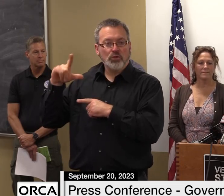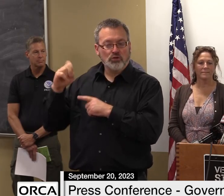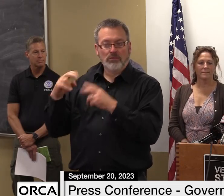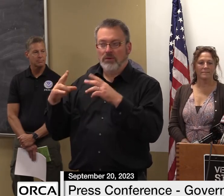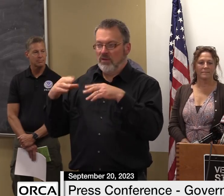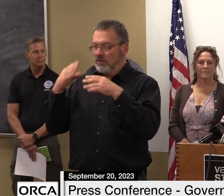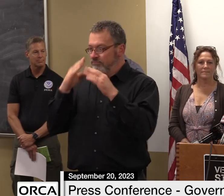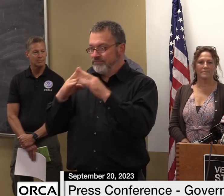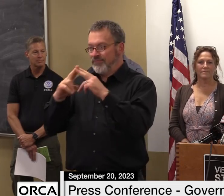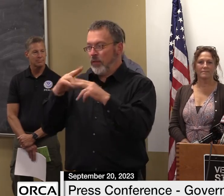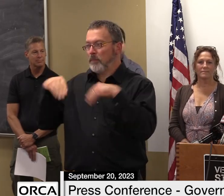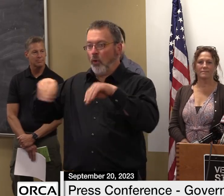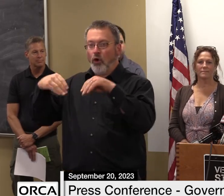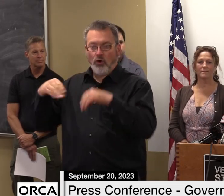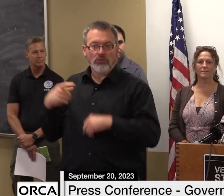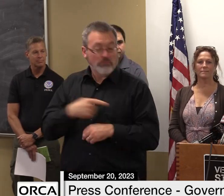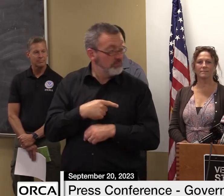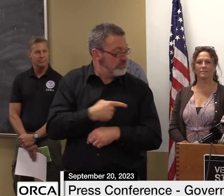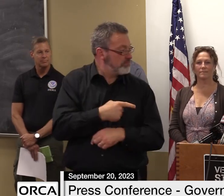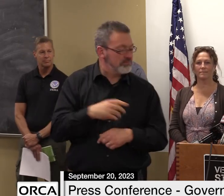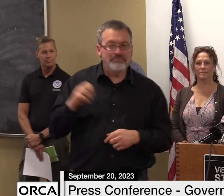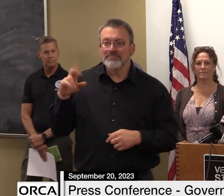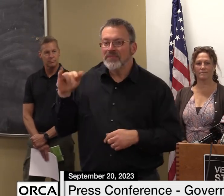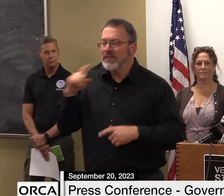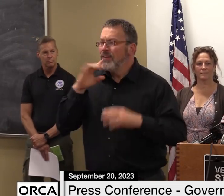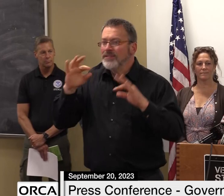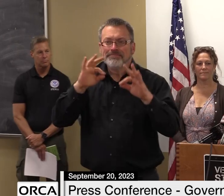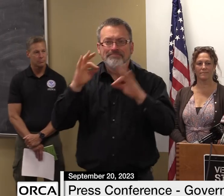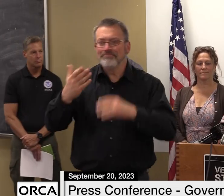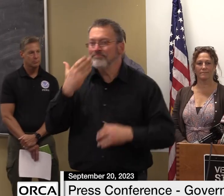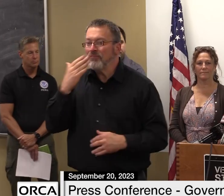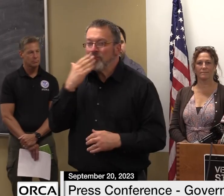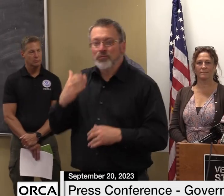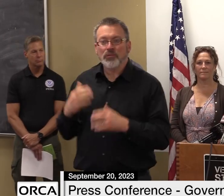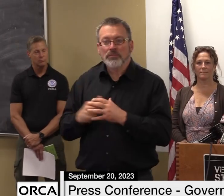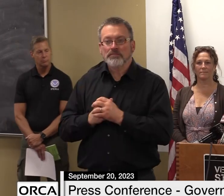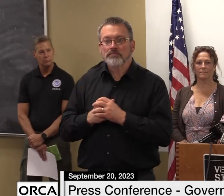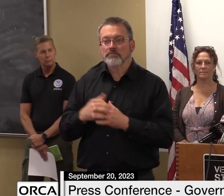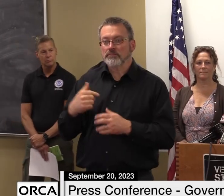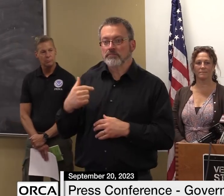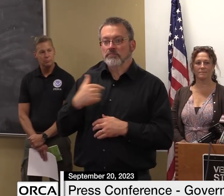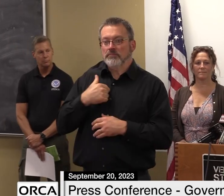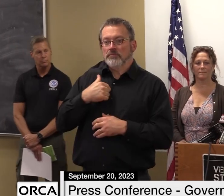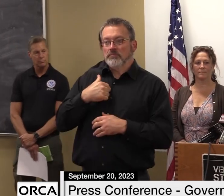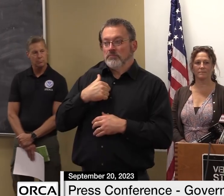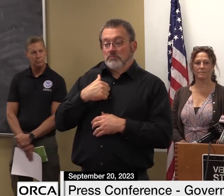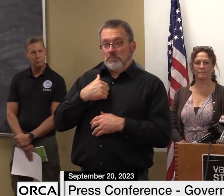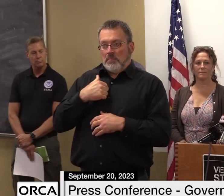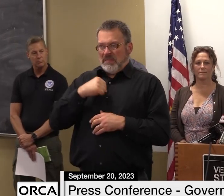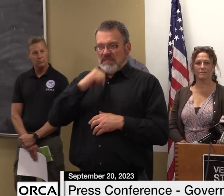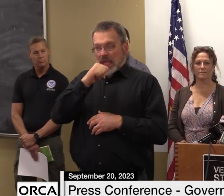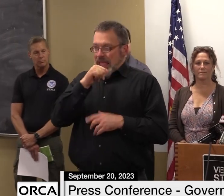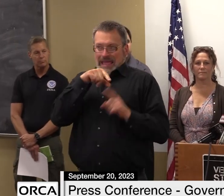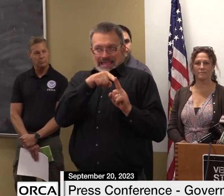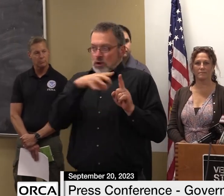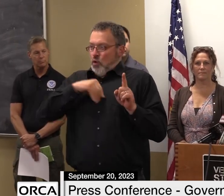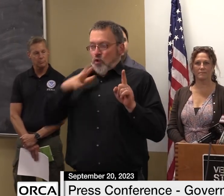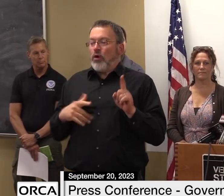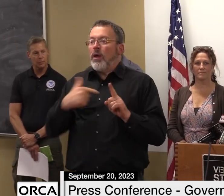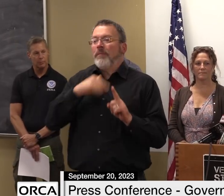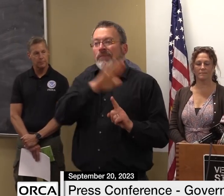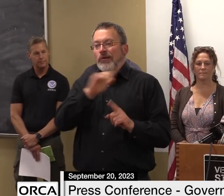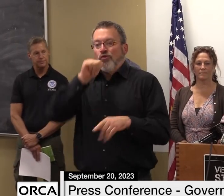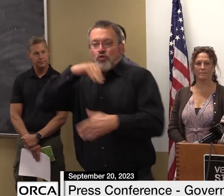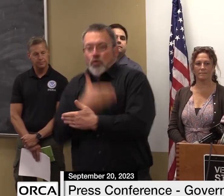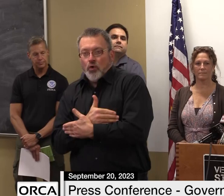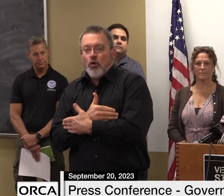Good morning. My name is Erica Hayes. I am the daughter of the new owners of the Cambridge Village Market, Ron and Linda Fry.